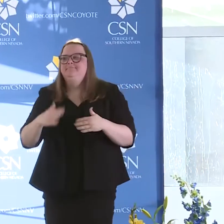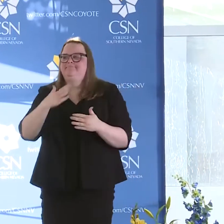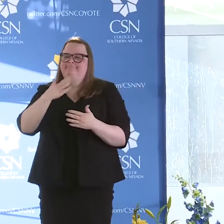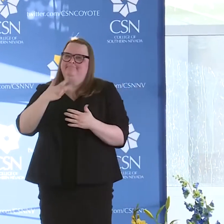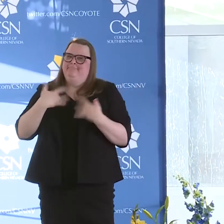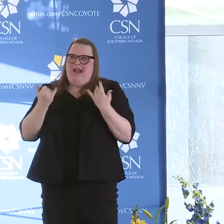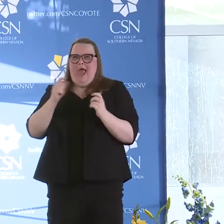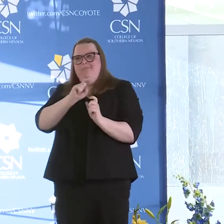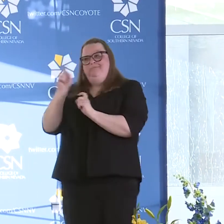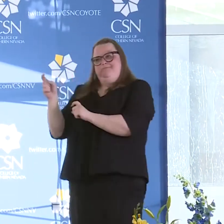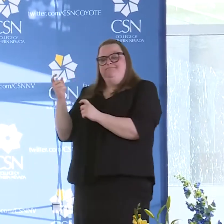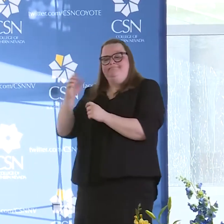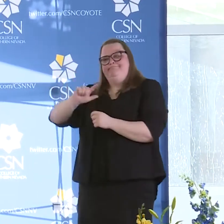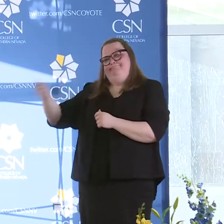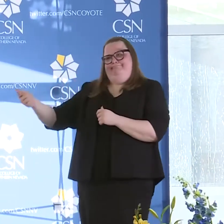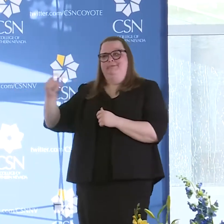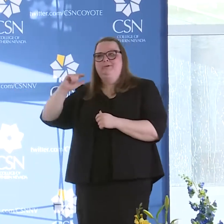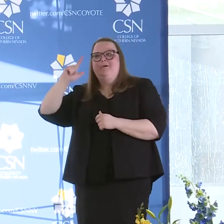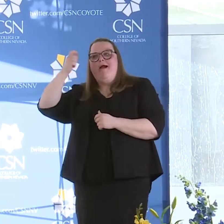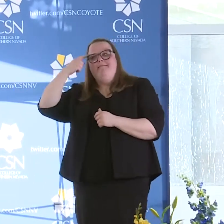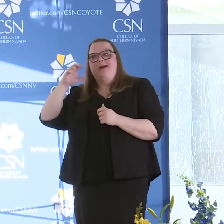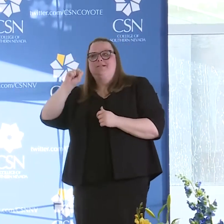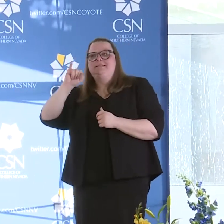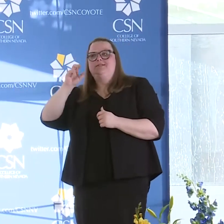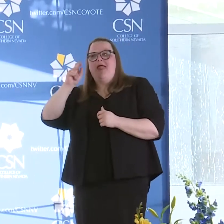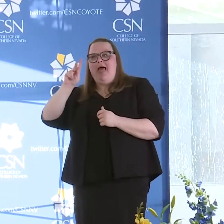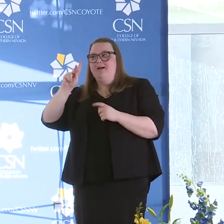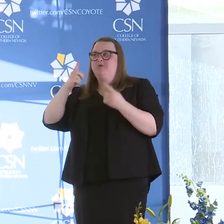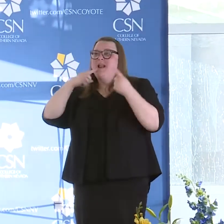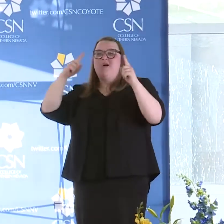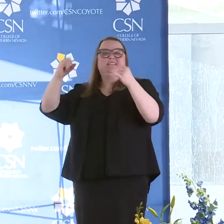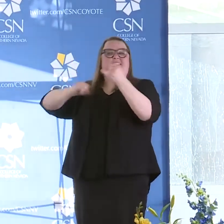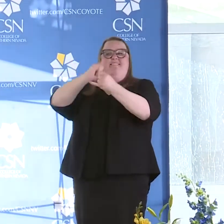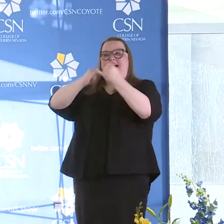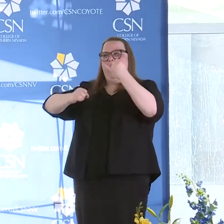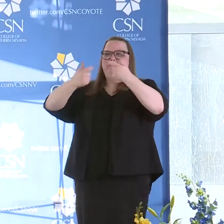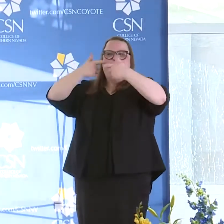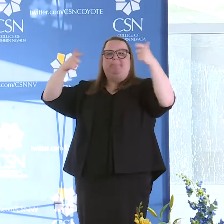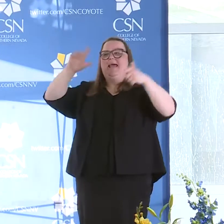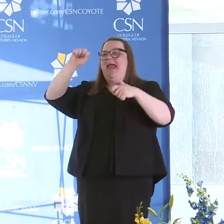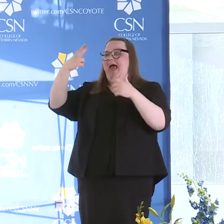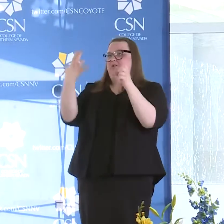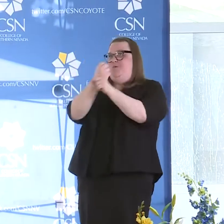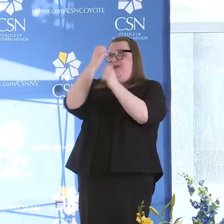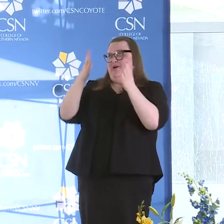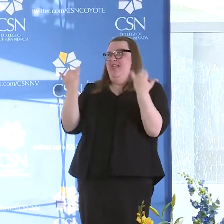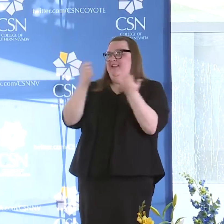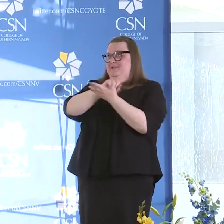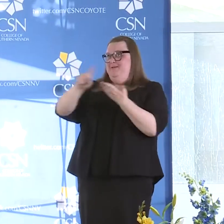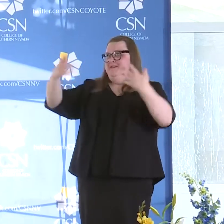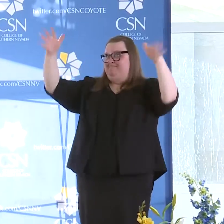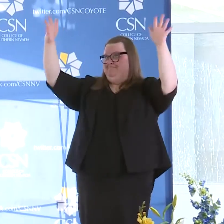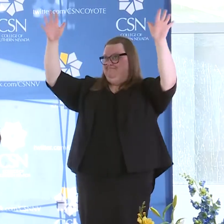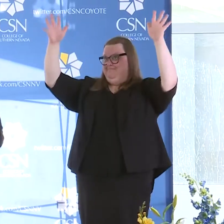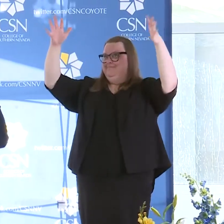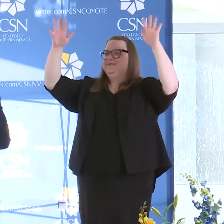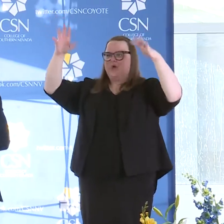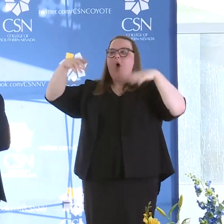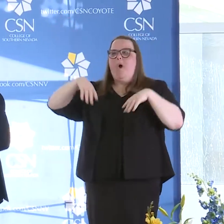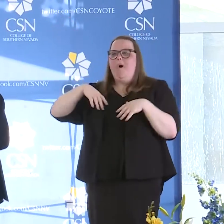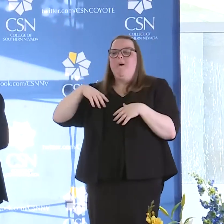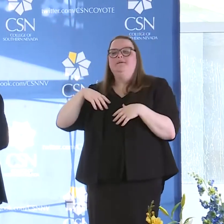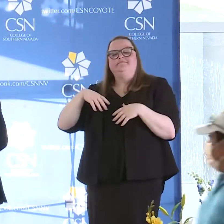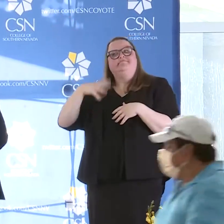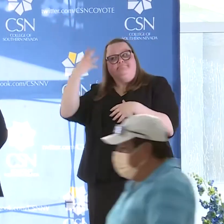turn it back to Governor Sisolak to announce our final big cash winners this week. Let's get out there and continue to get vaccinated,